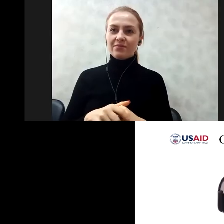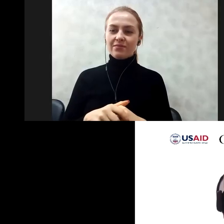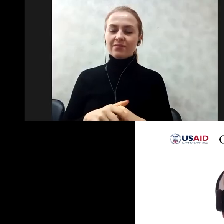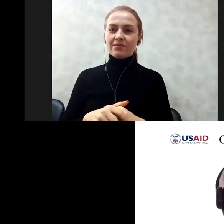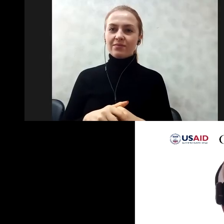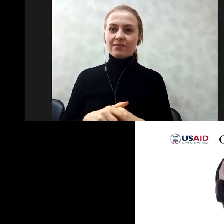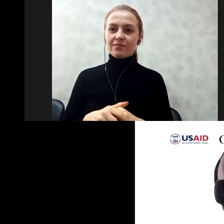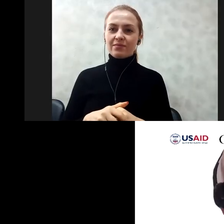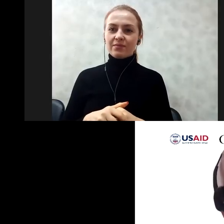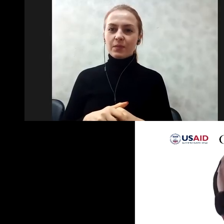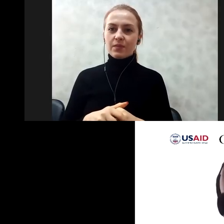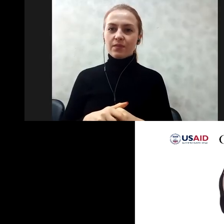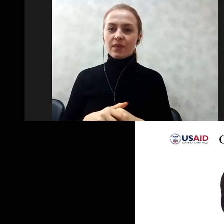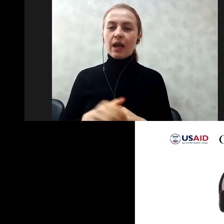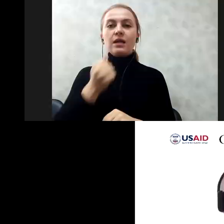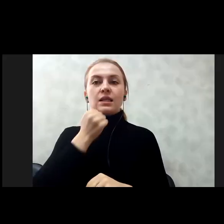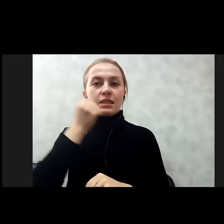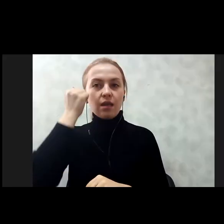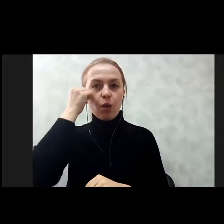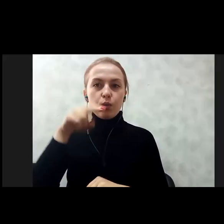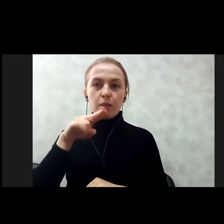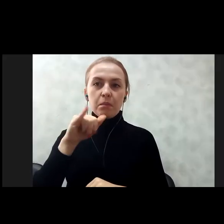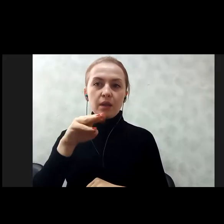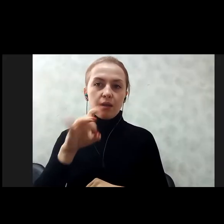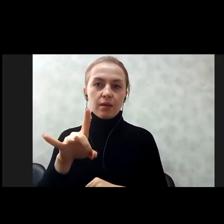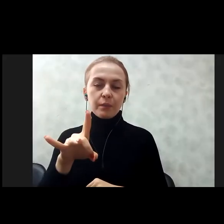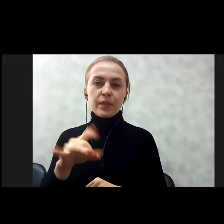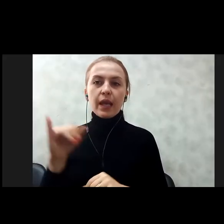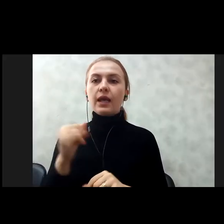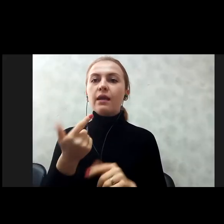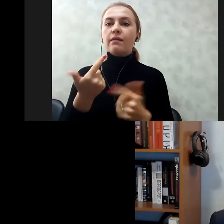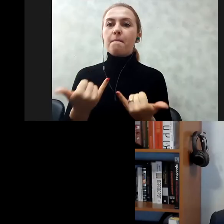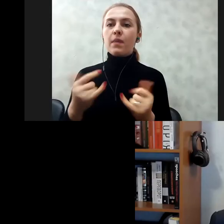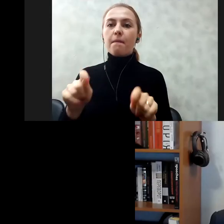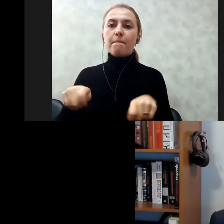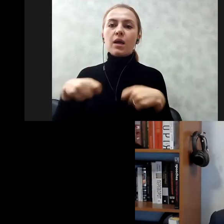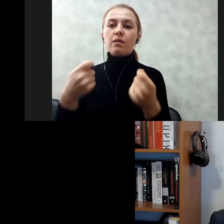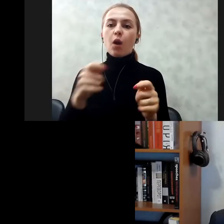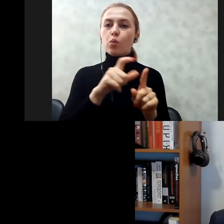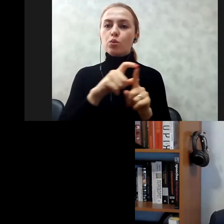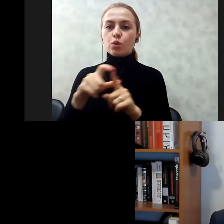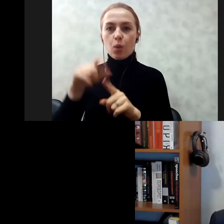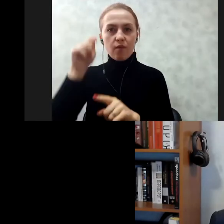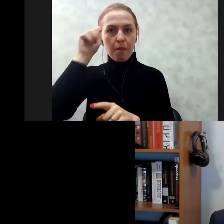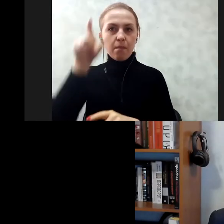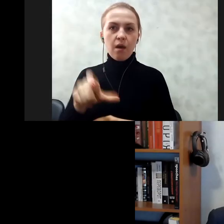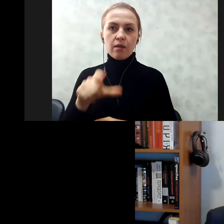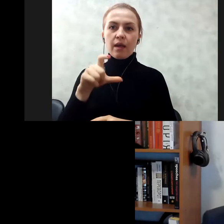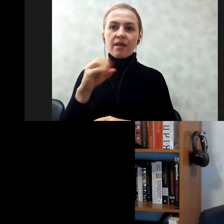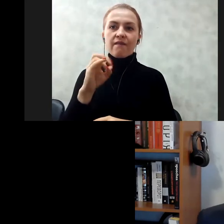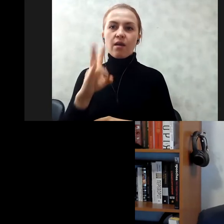Thank you very much, Peter. And I give the floor now to Yevhen Poberezhny from